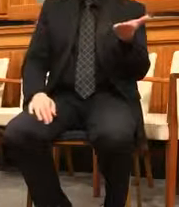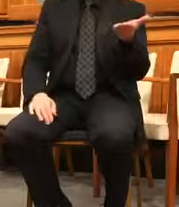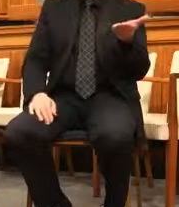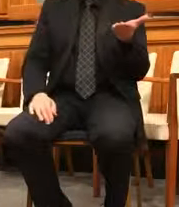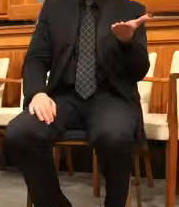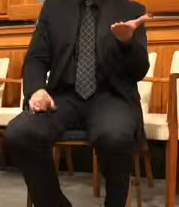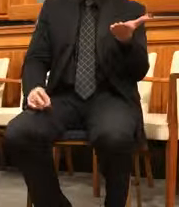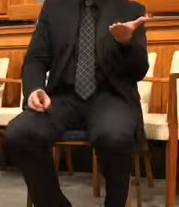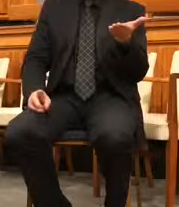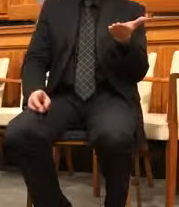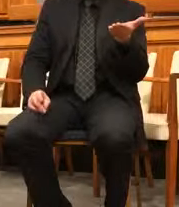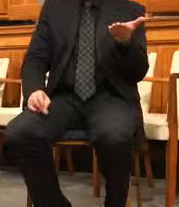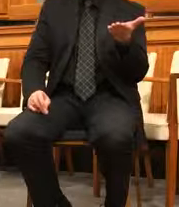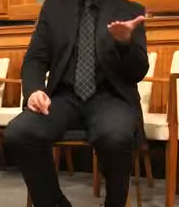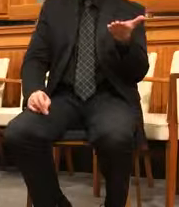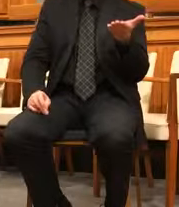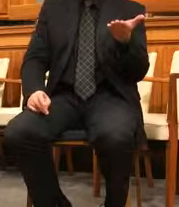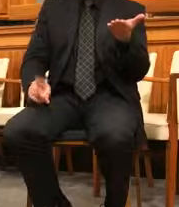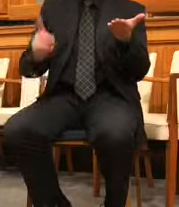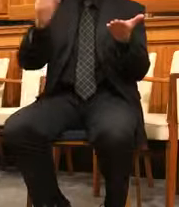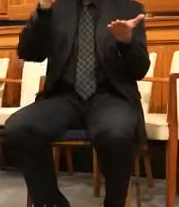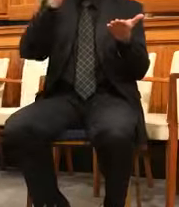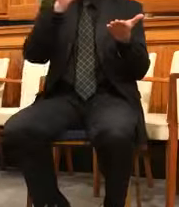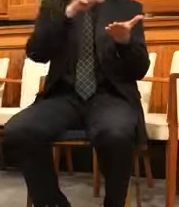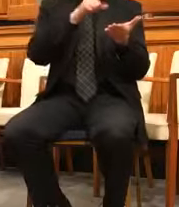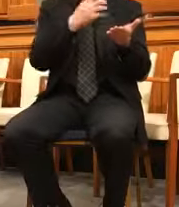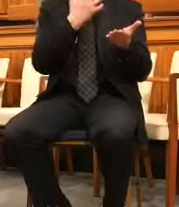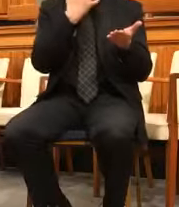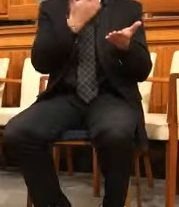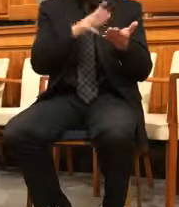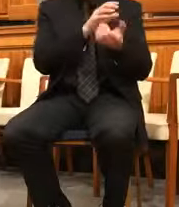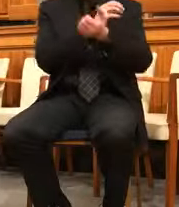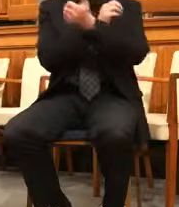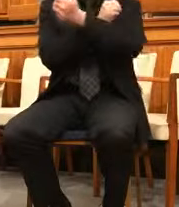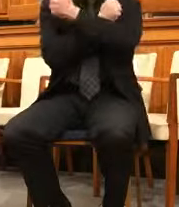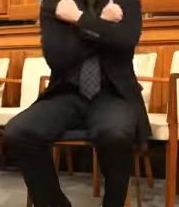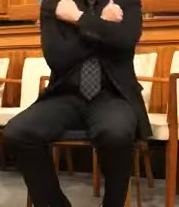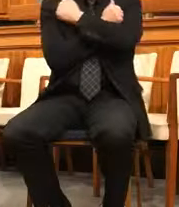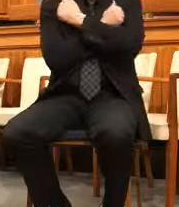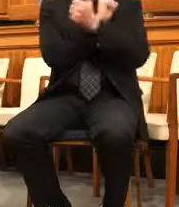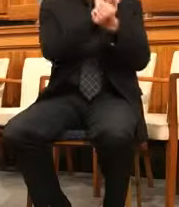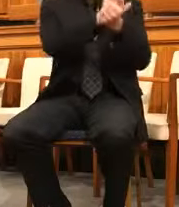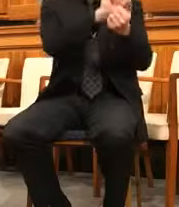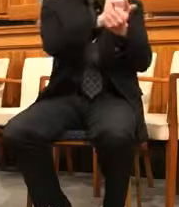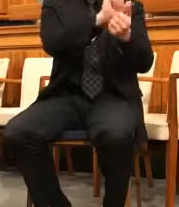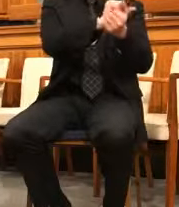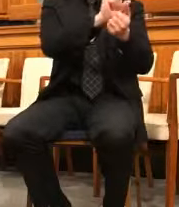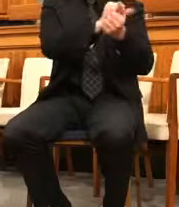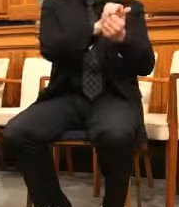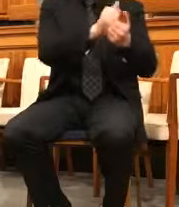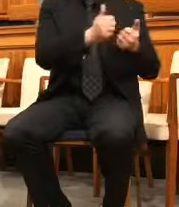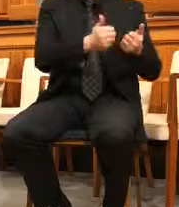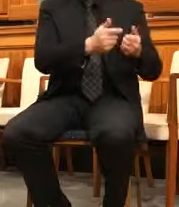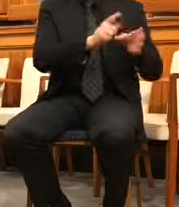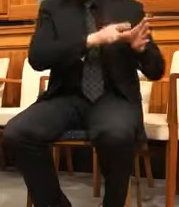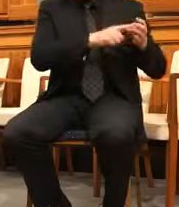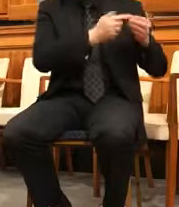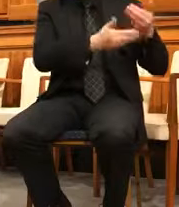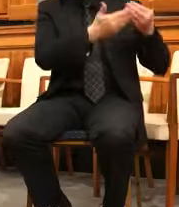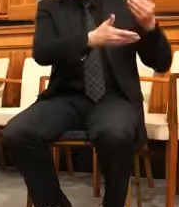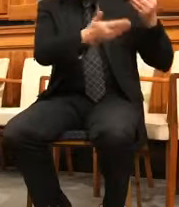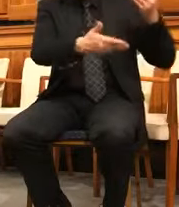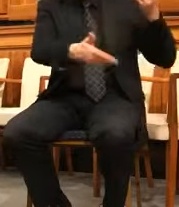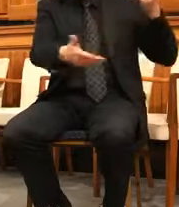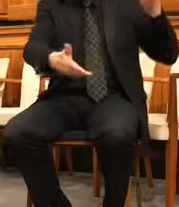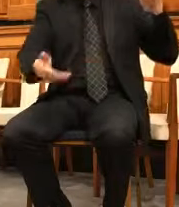Israelites, they'd been in bondage in Egypt as slaves for generations. And now